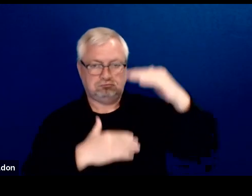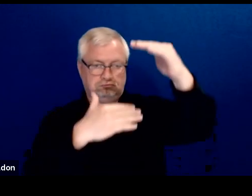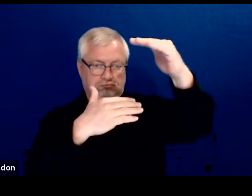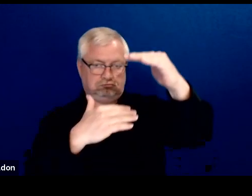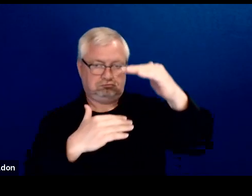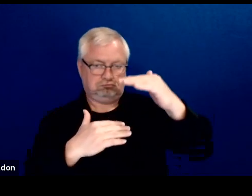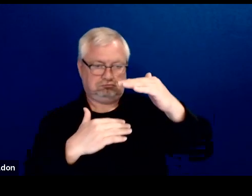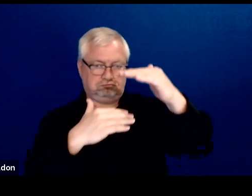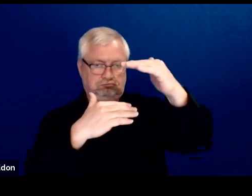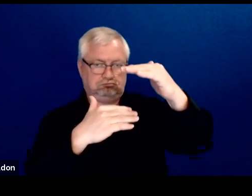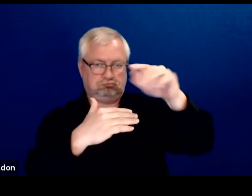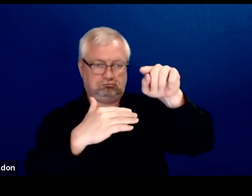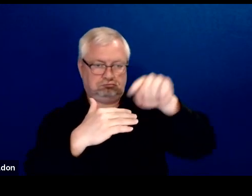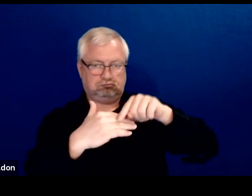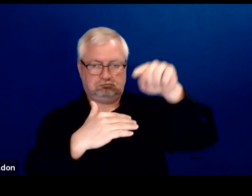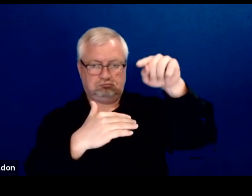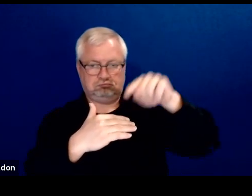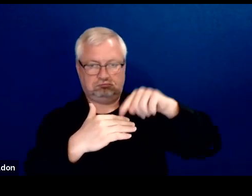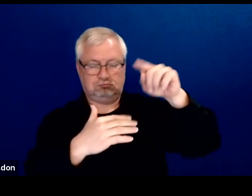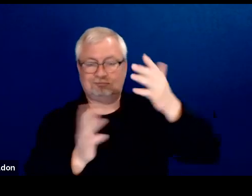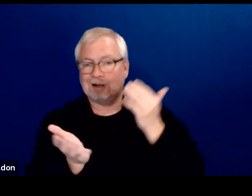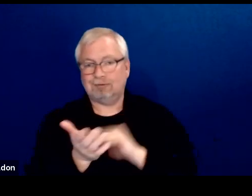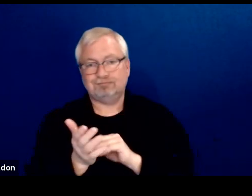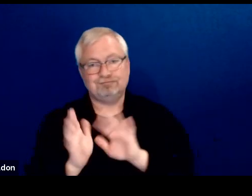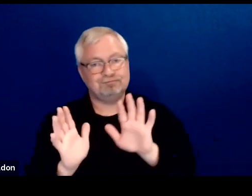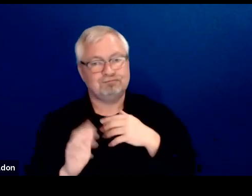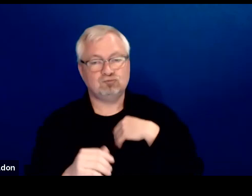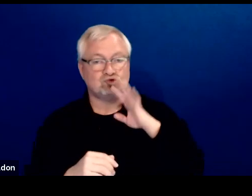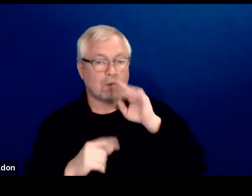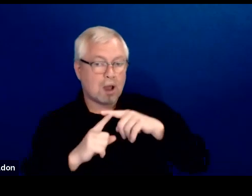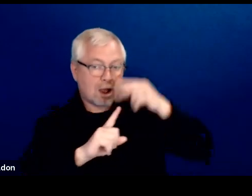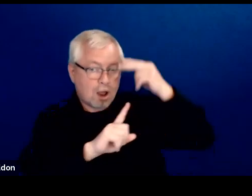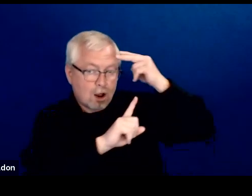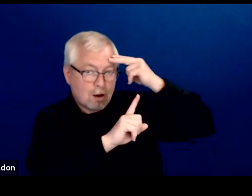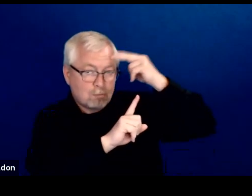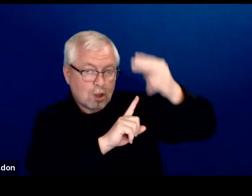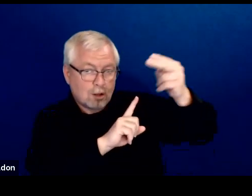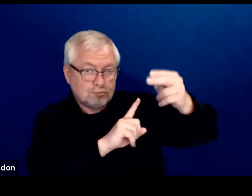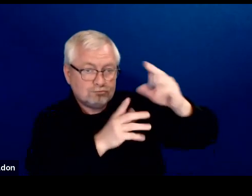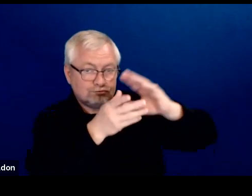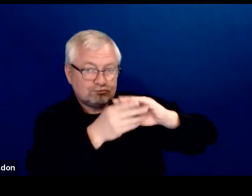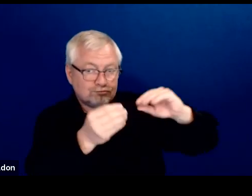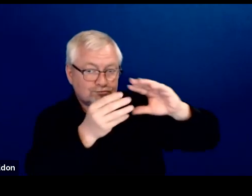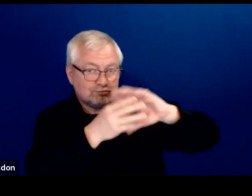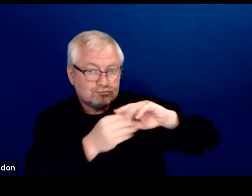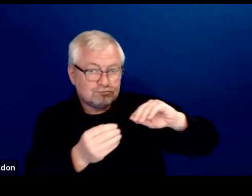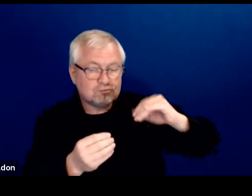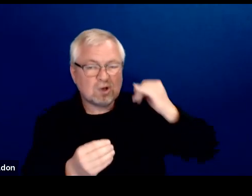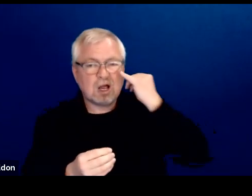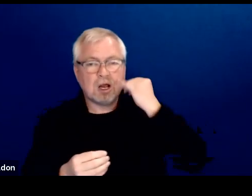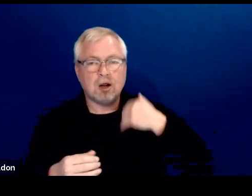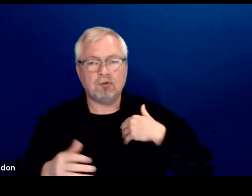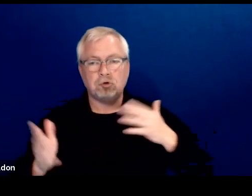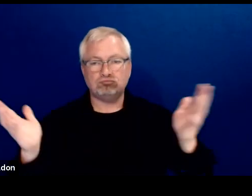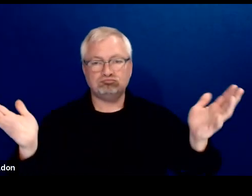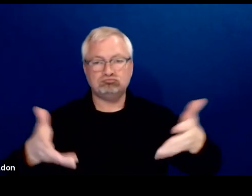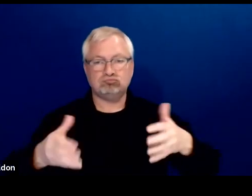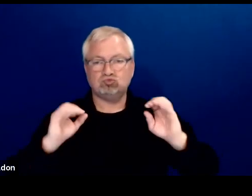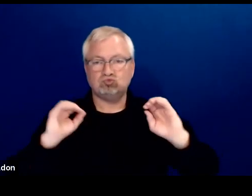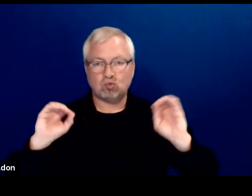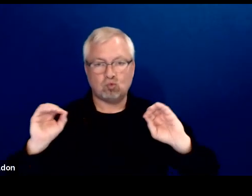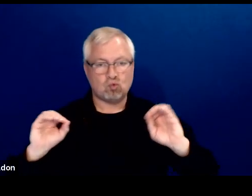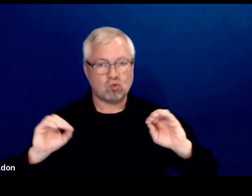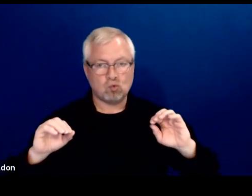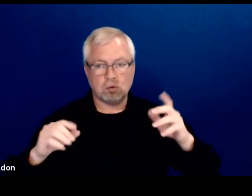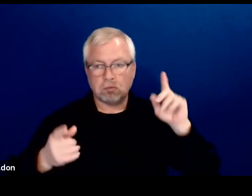again, the hypothetical scenario of if things had just gone unmitigated. So there